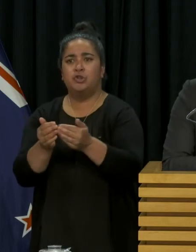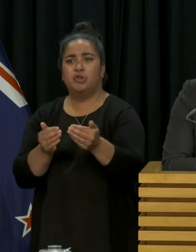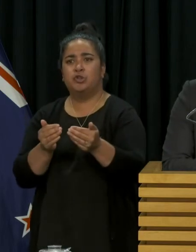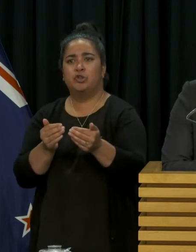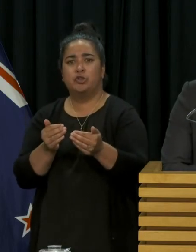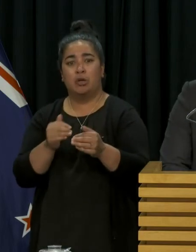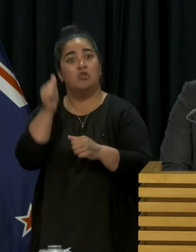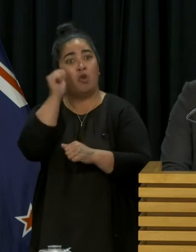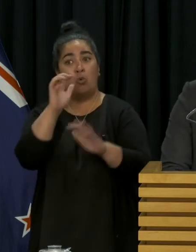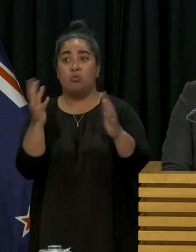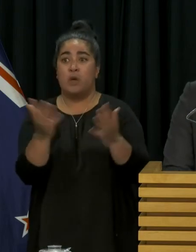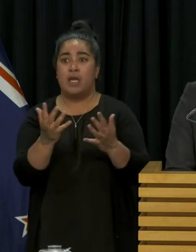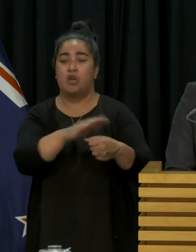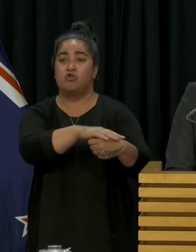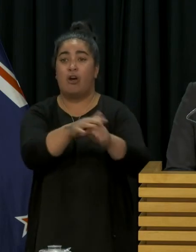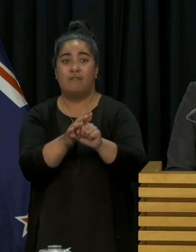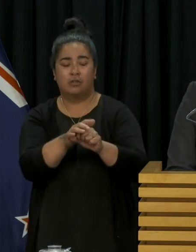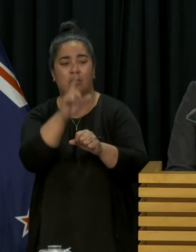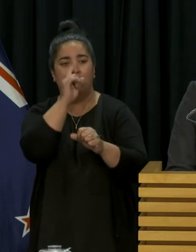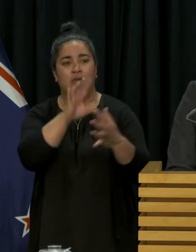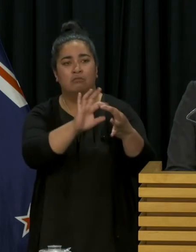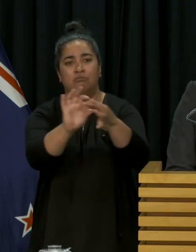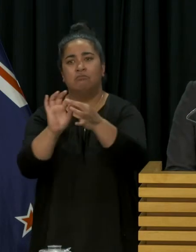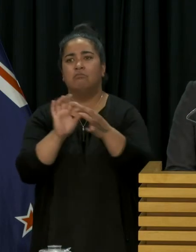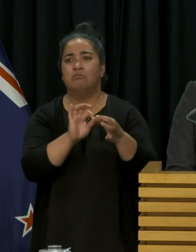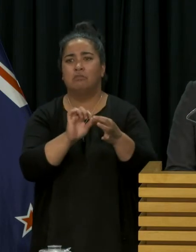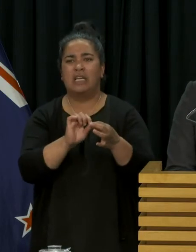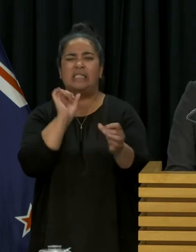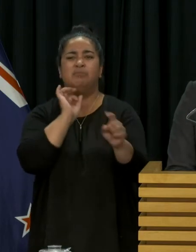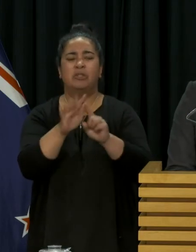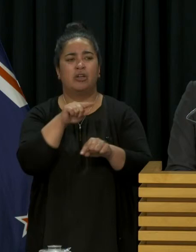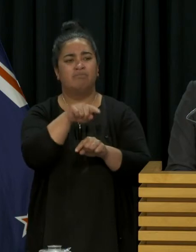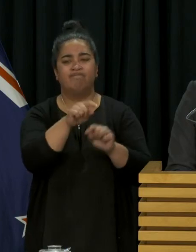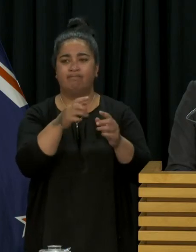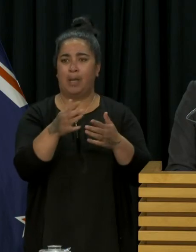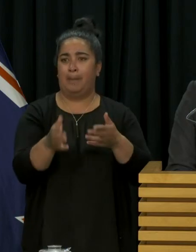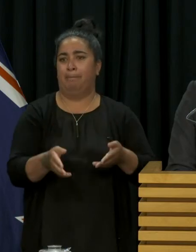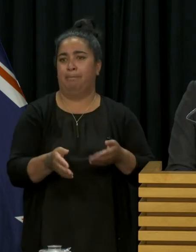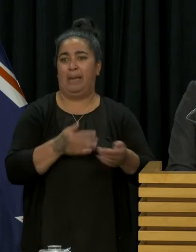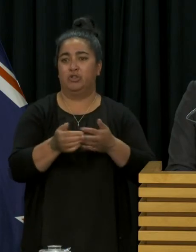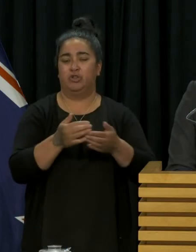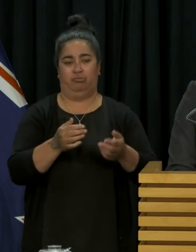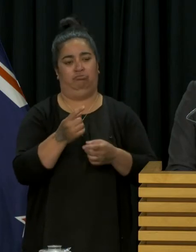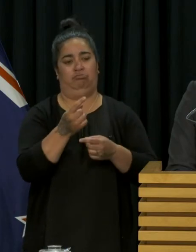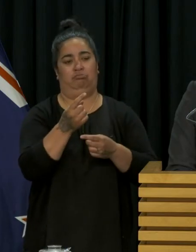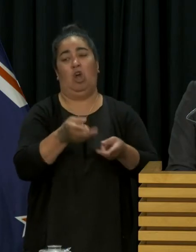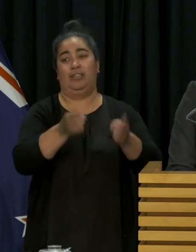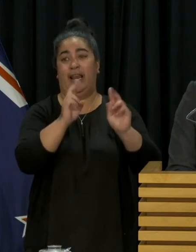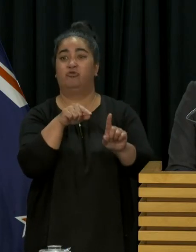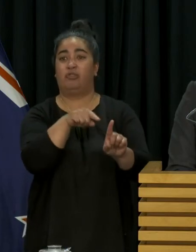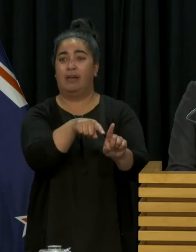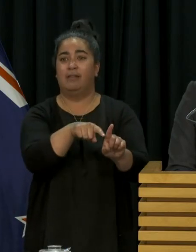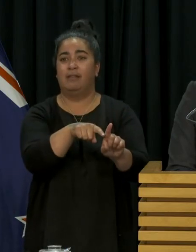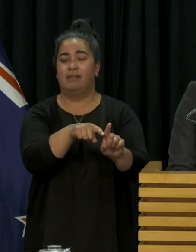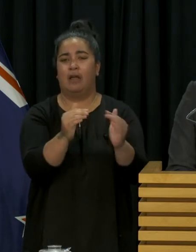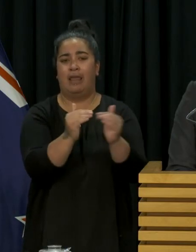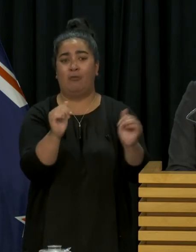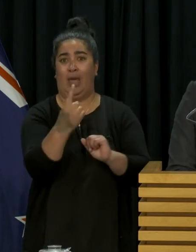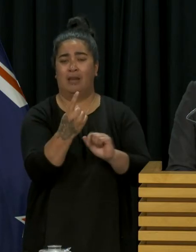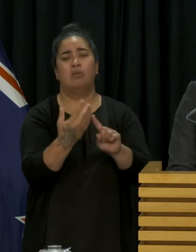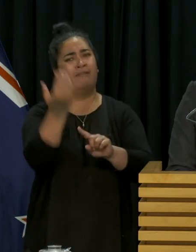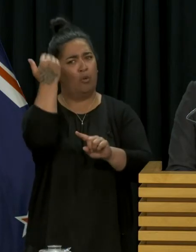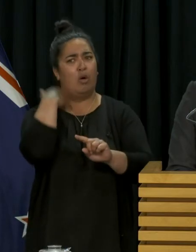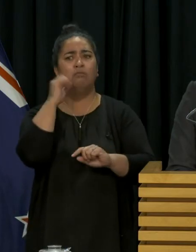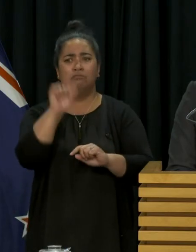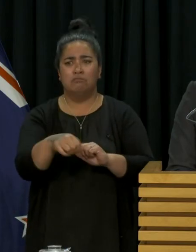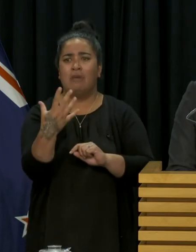known outbreaks connected to quarantine facilities at a level 1 environment. Previously, of course, we do already have compulsory